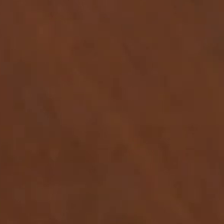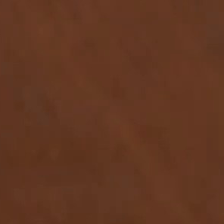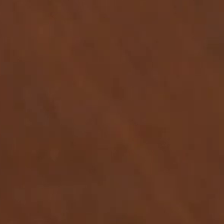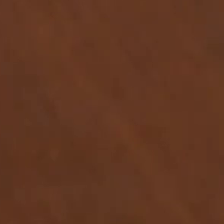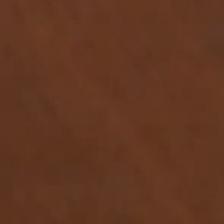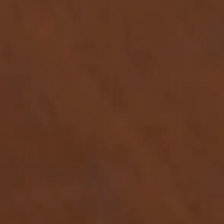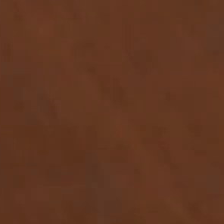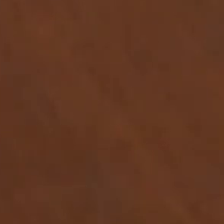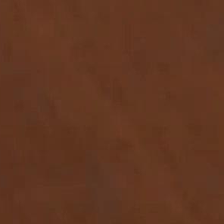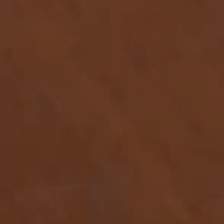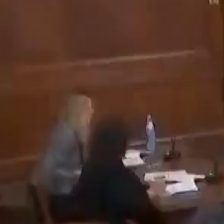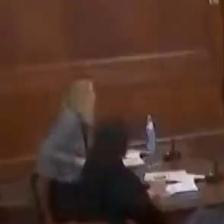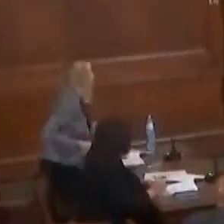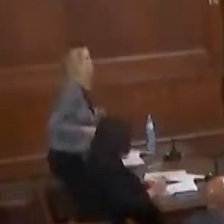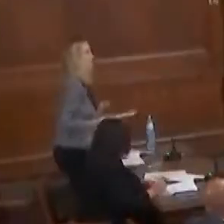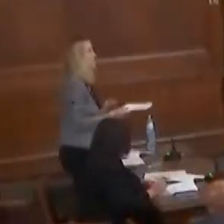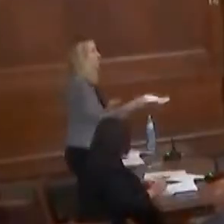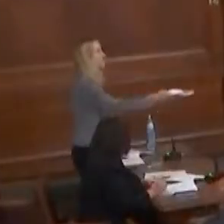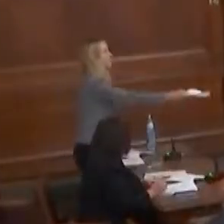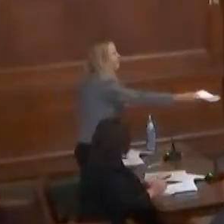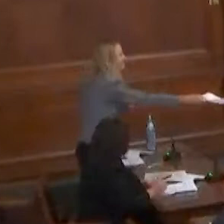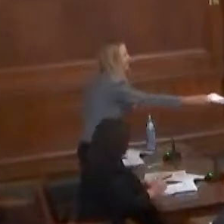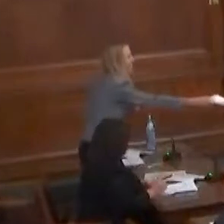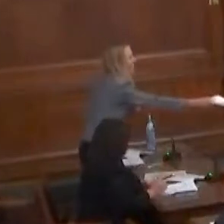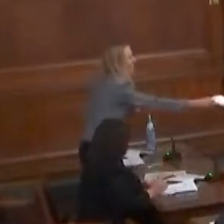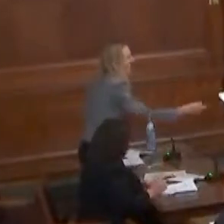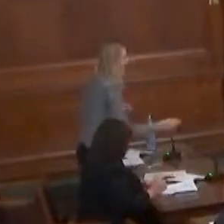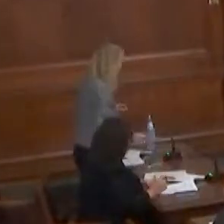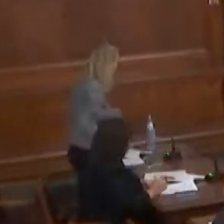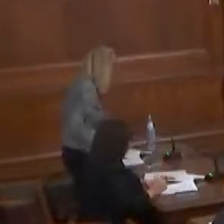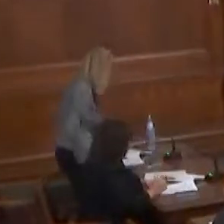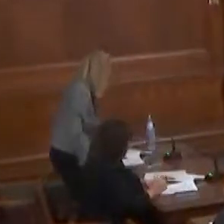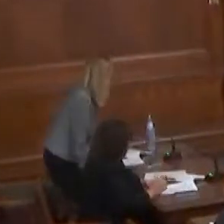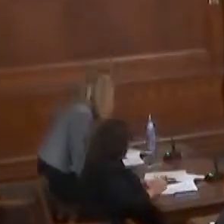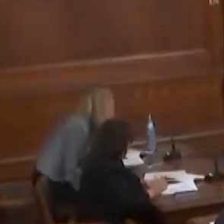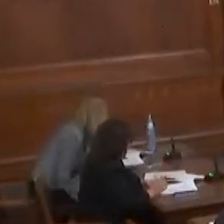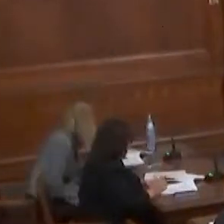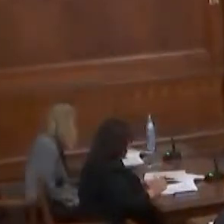Councilwoman Erica Strasburger. Thank you, Mr. President. Councilwoman.